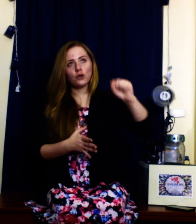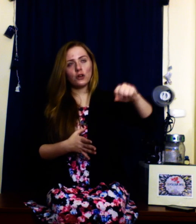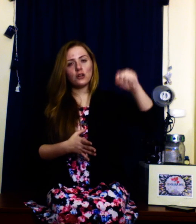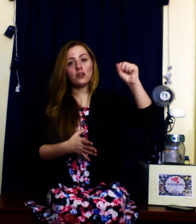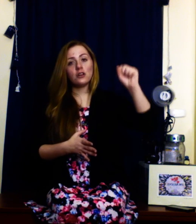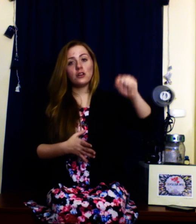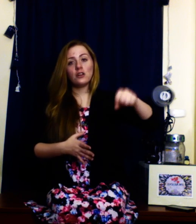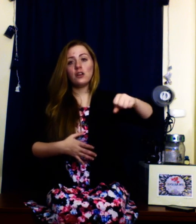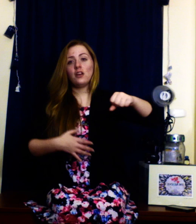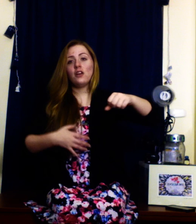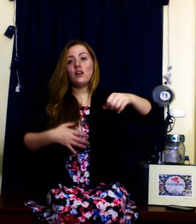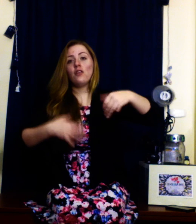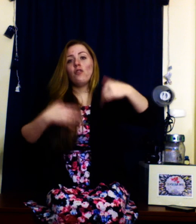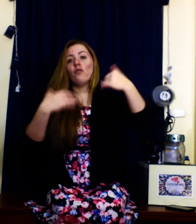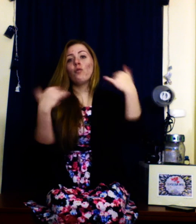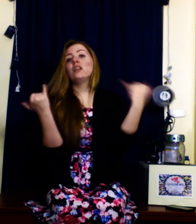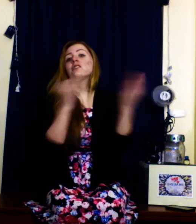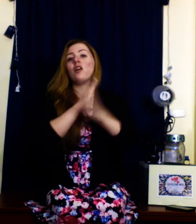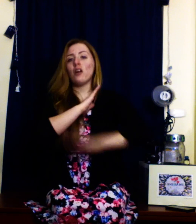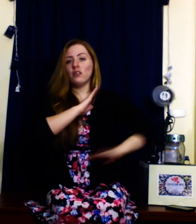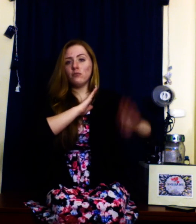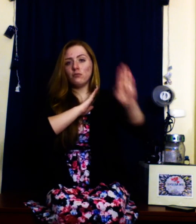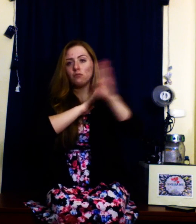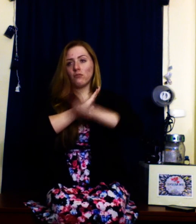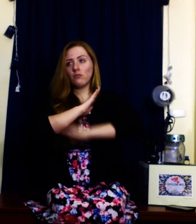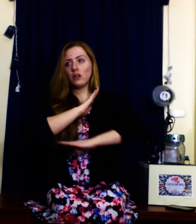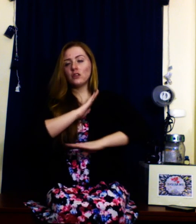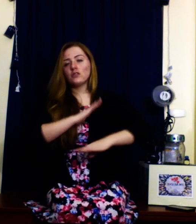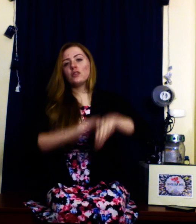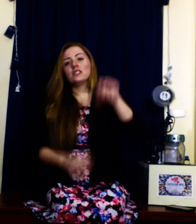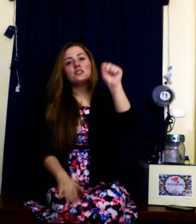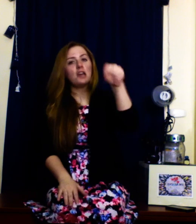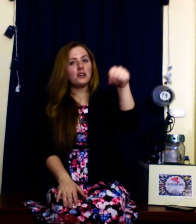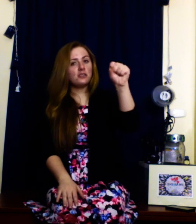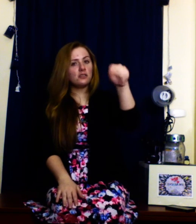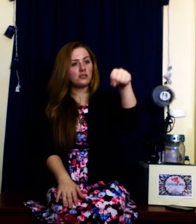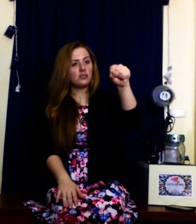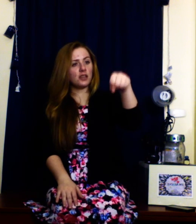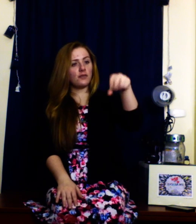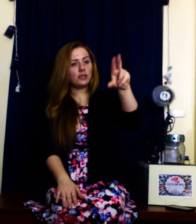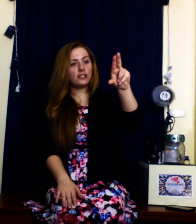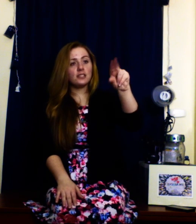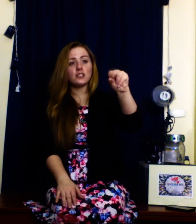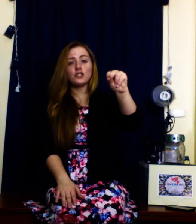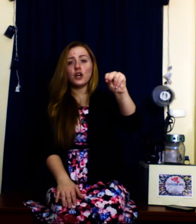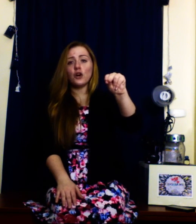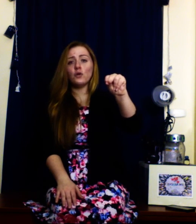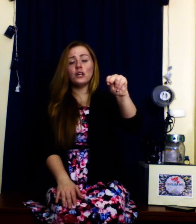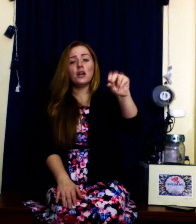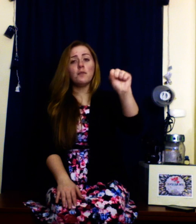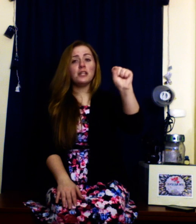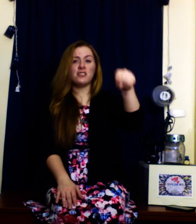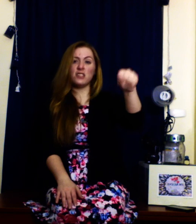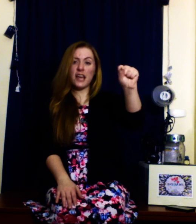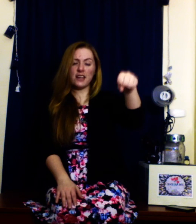sure, when it's autumn. So this is yes, the sign for yes. This is no, but